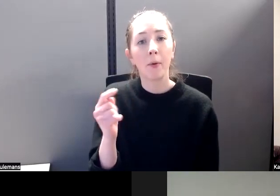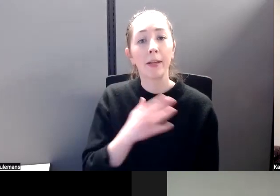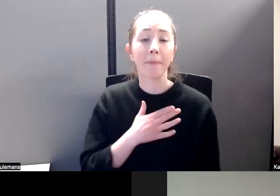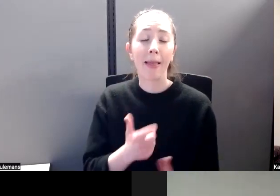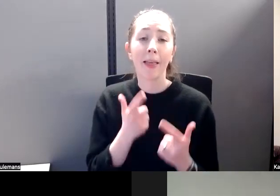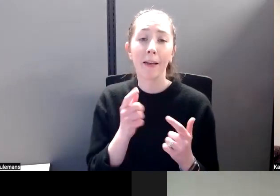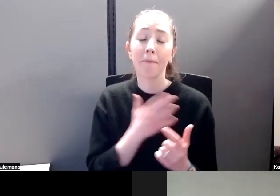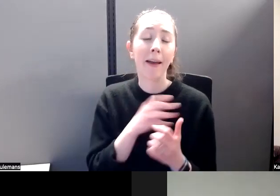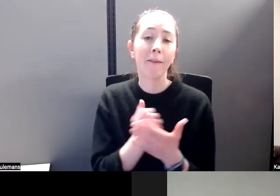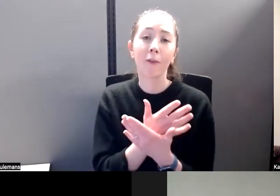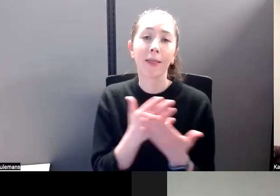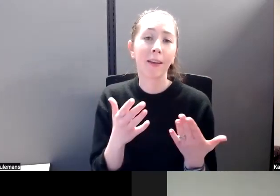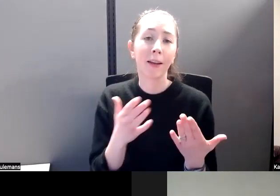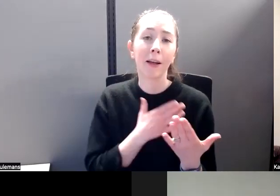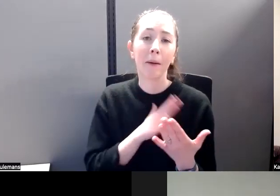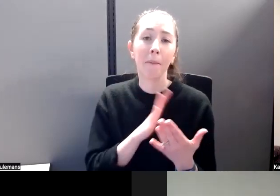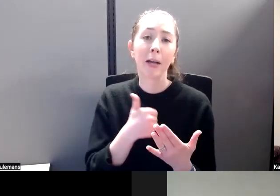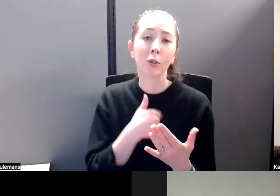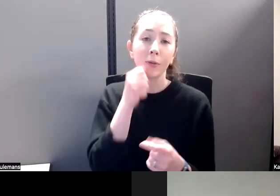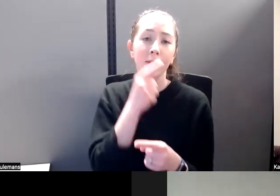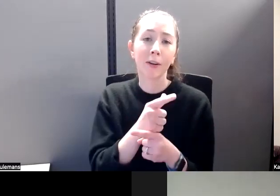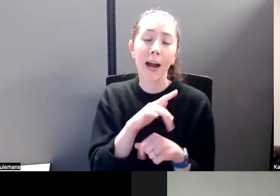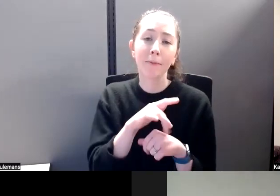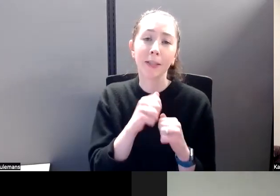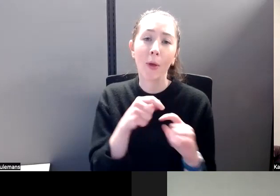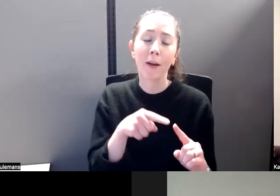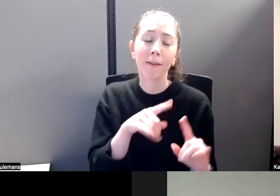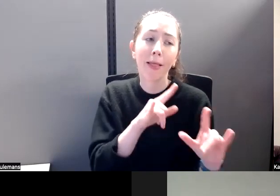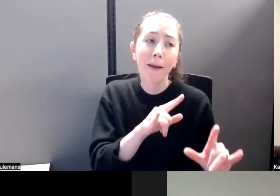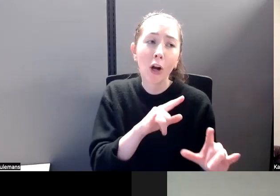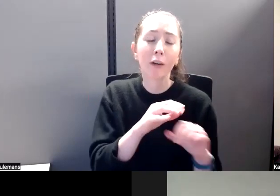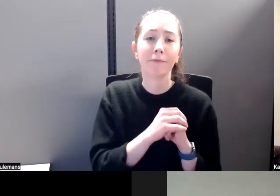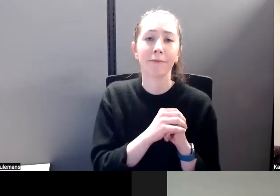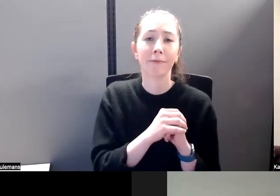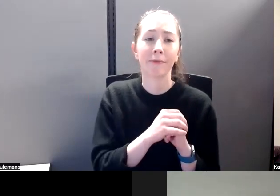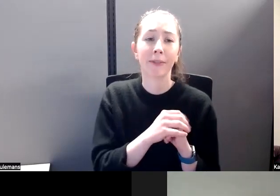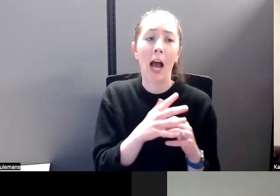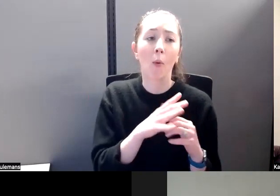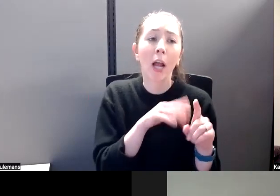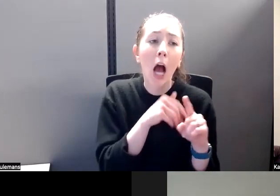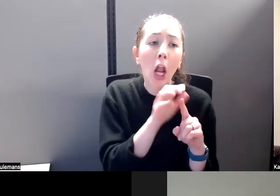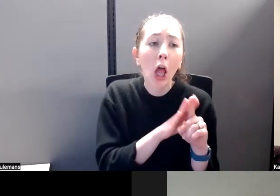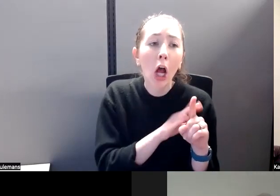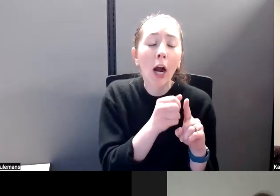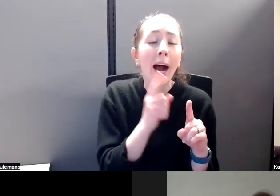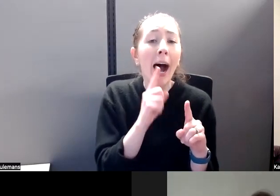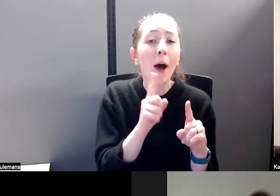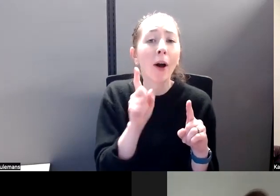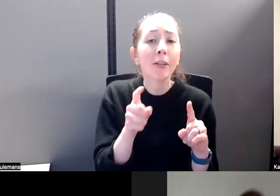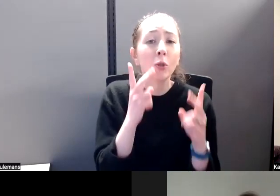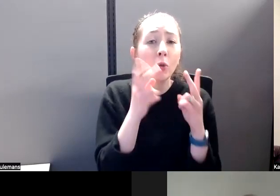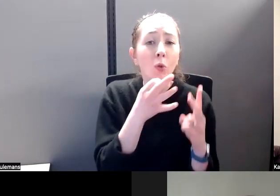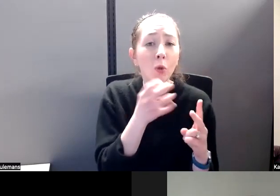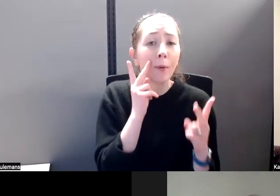everything. She is my soul sister. I am obsessed with her. I love her. I want to cuddle her. I'm going to get to soon when I go shoot.